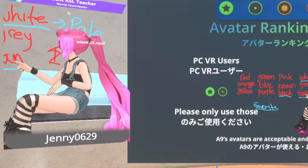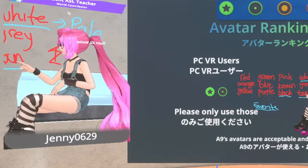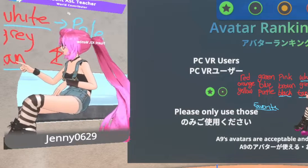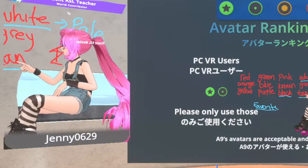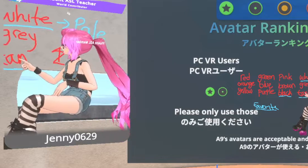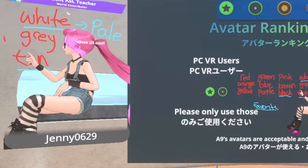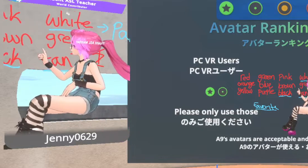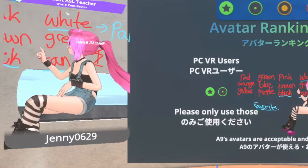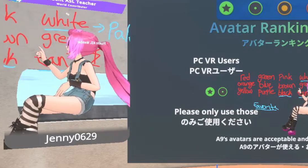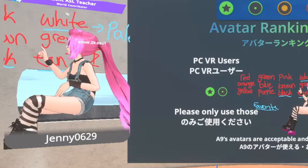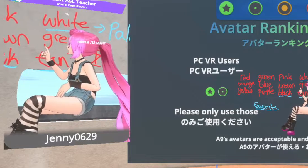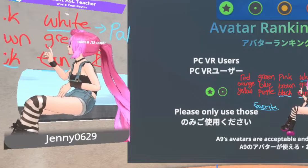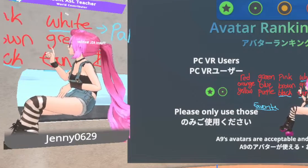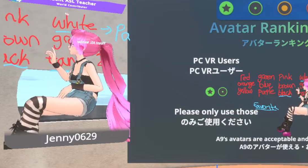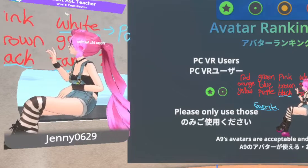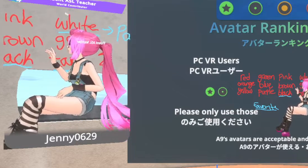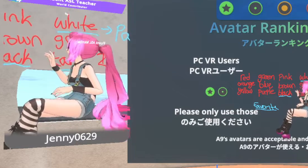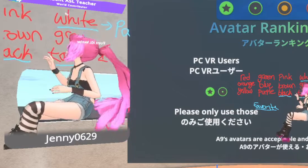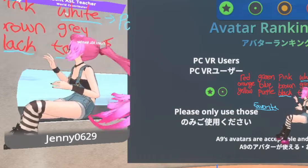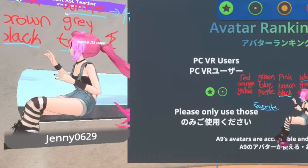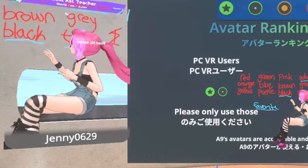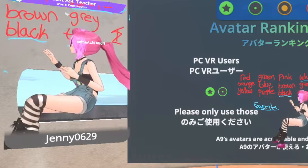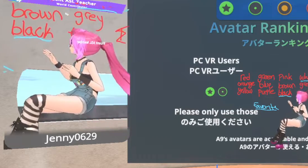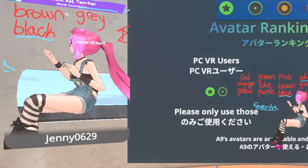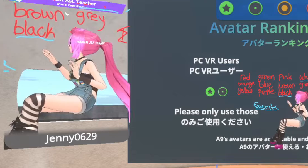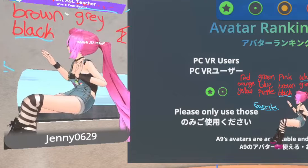And then I did teach tan. Okay, cool.